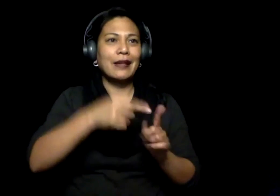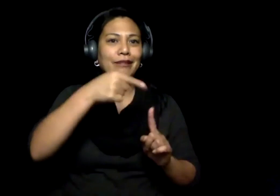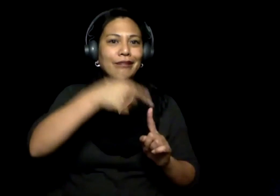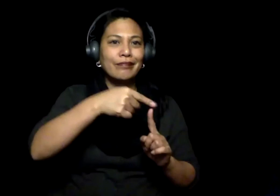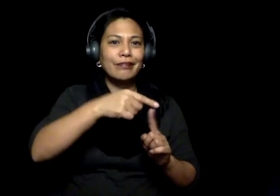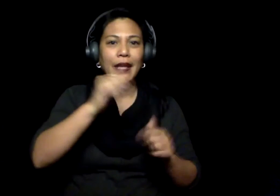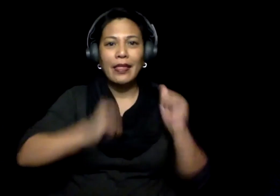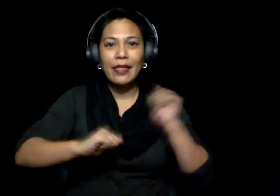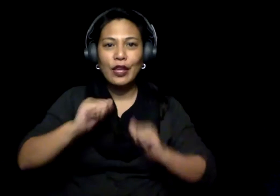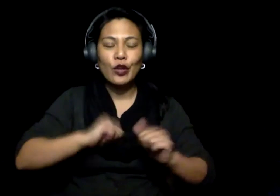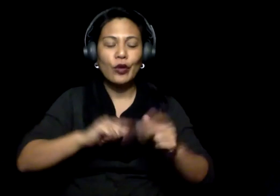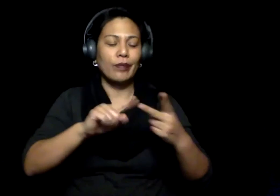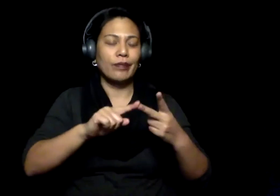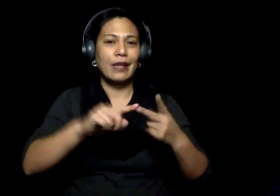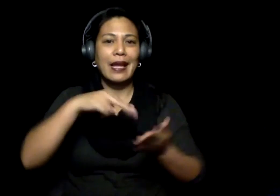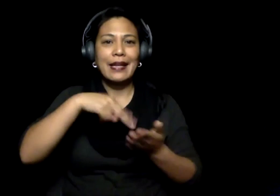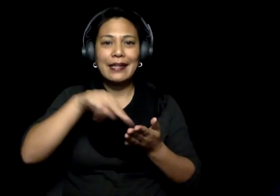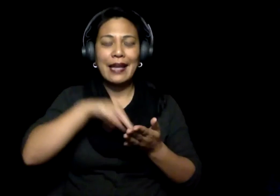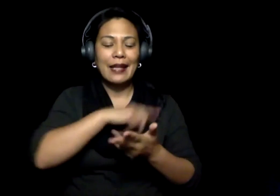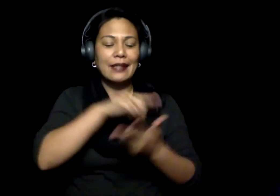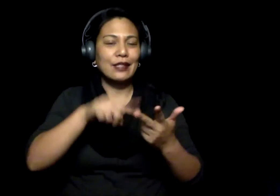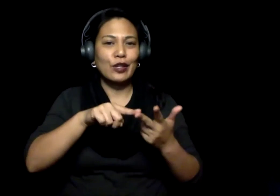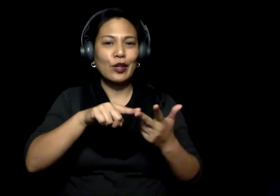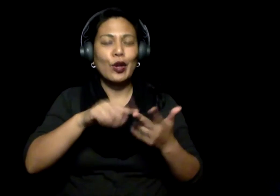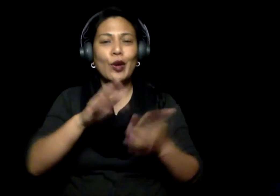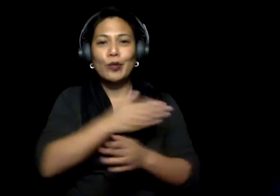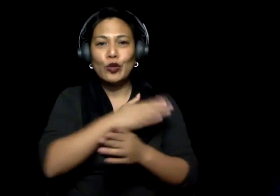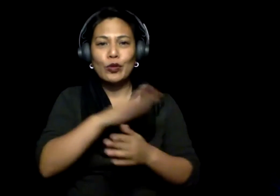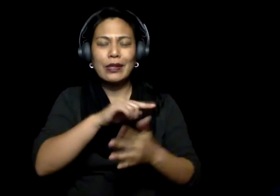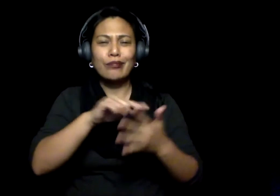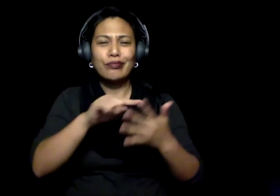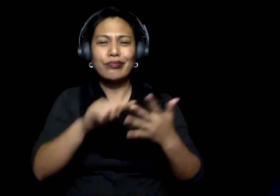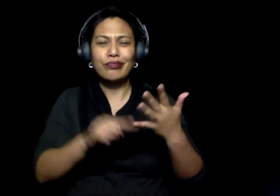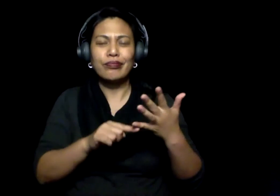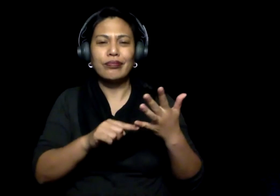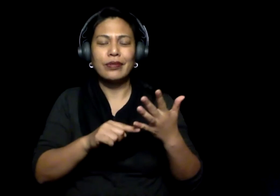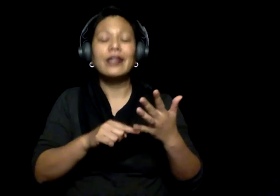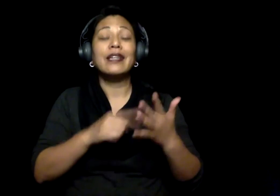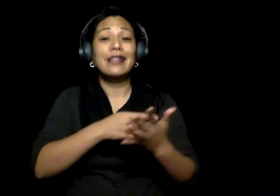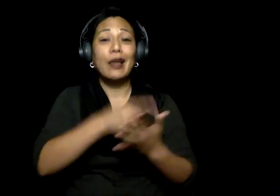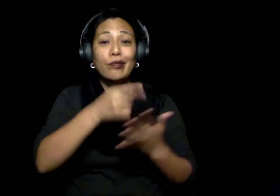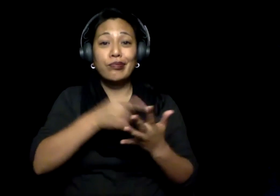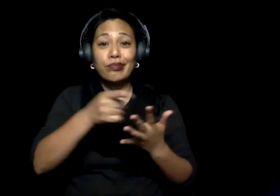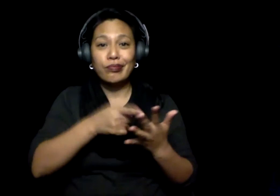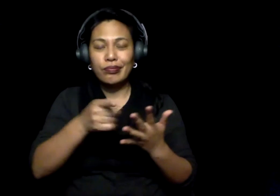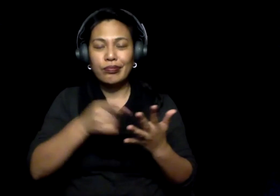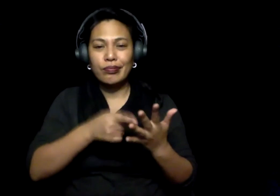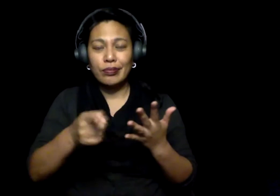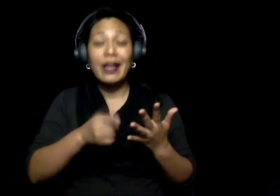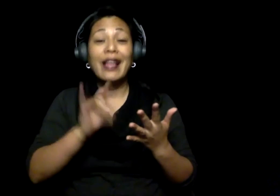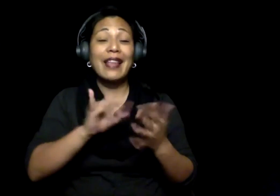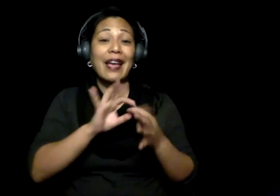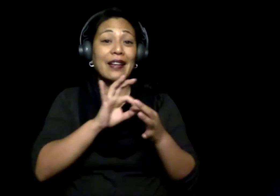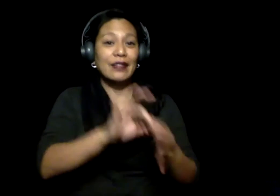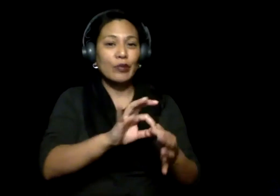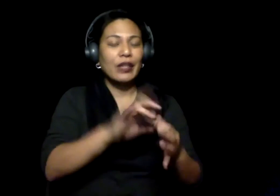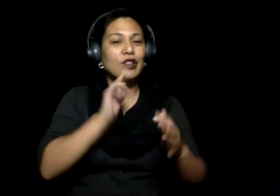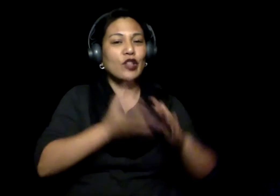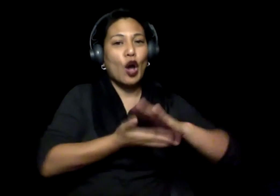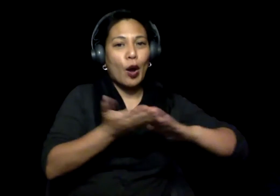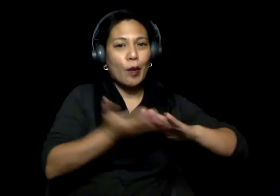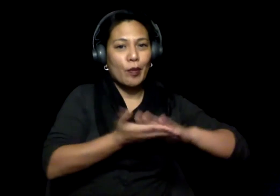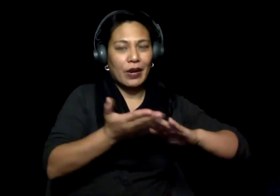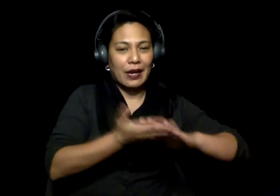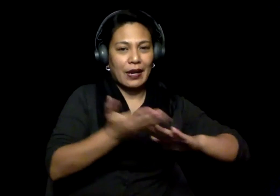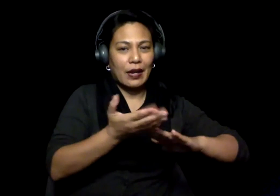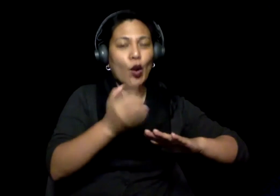dance, music, and so on. And that would be either operating or project funds